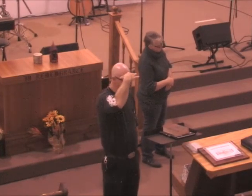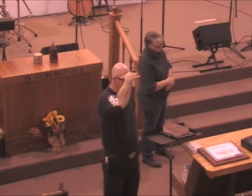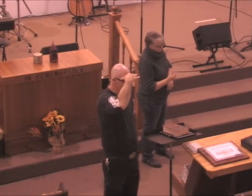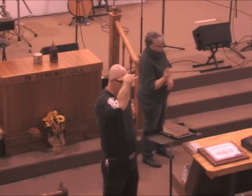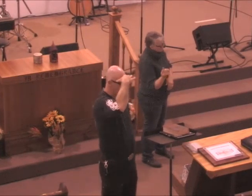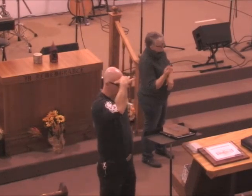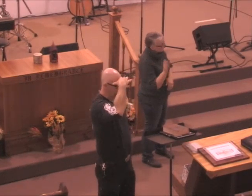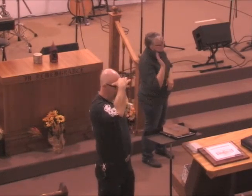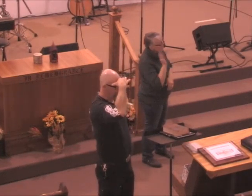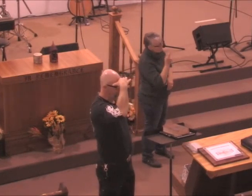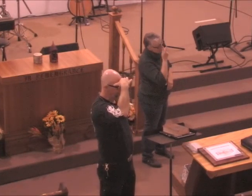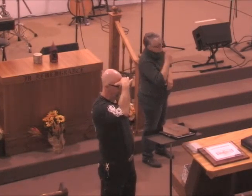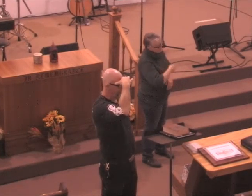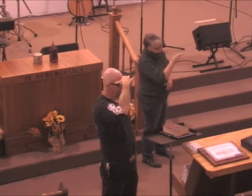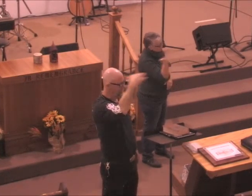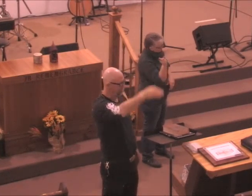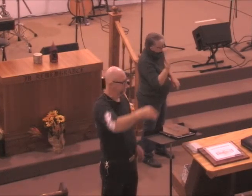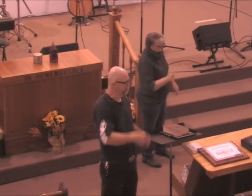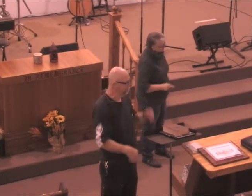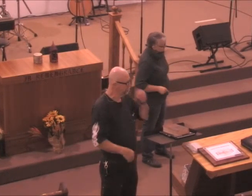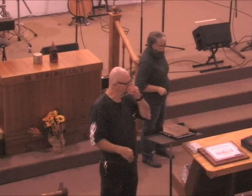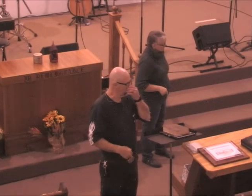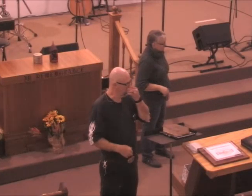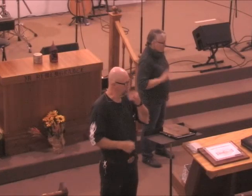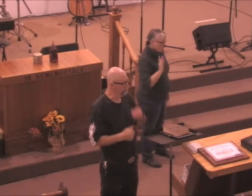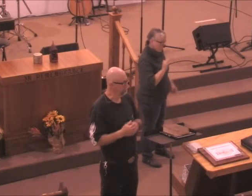somebody's going to piss you off.